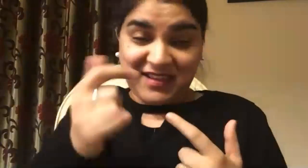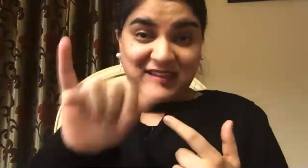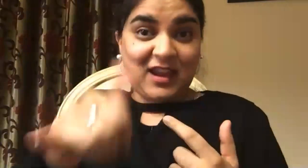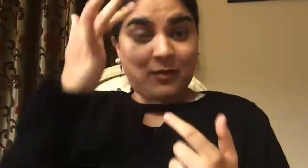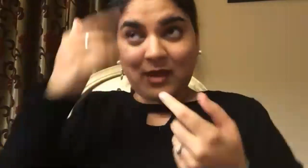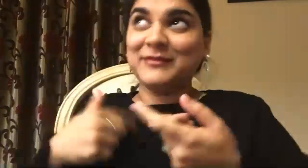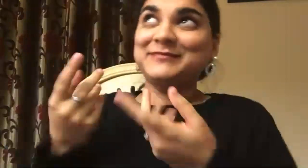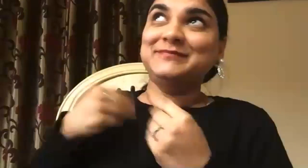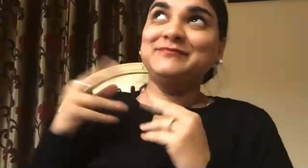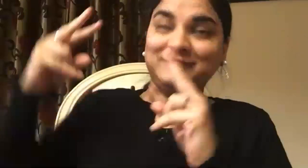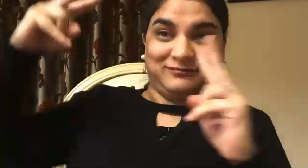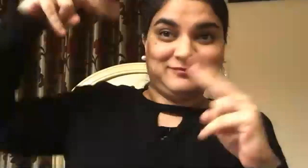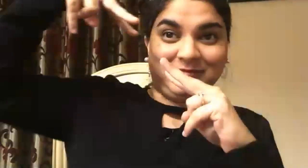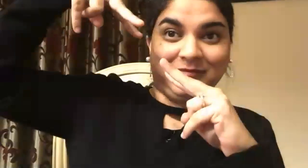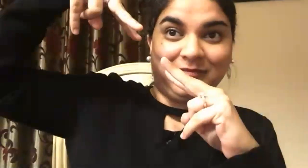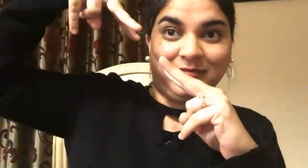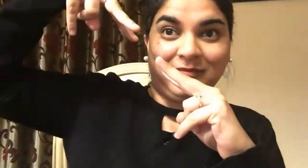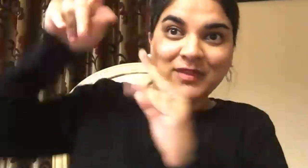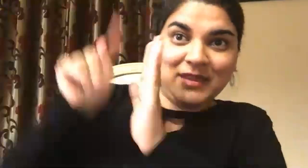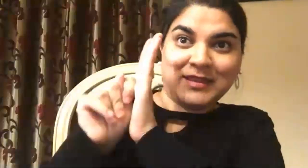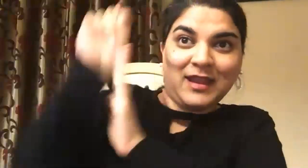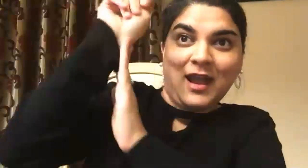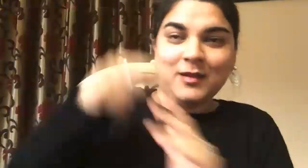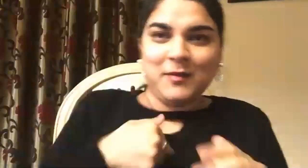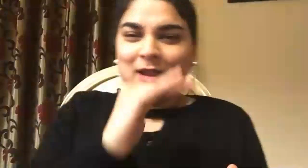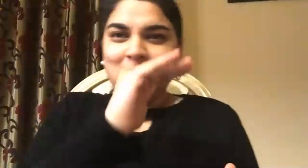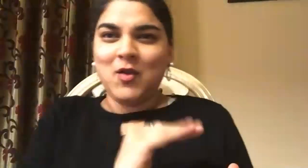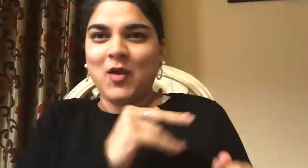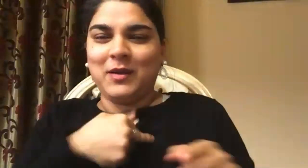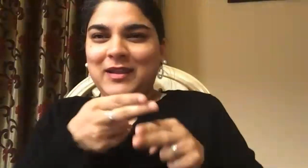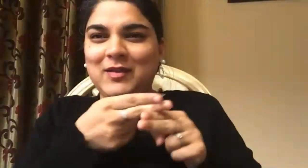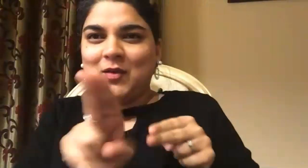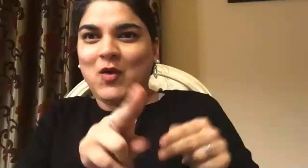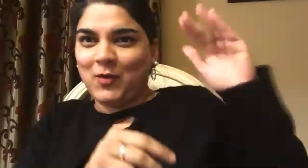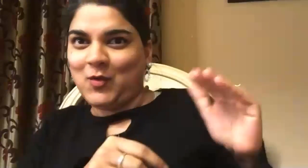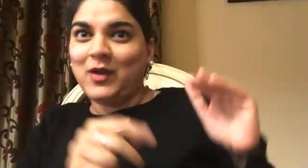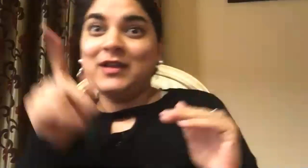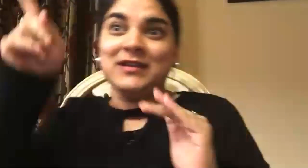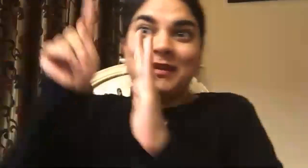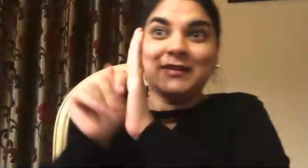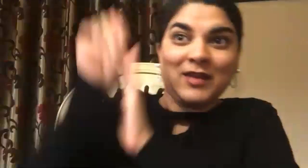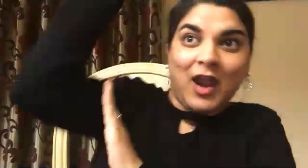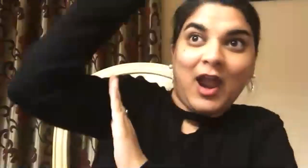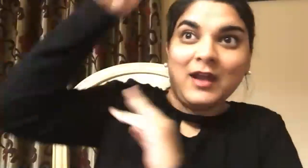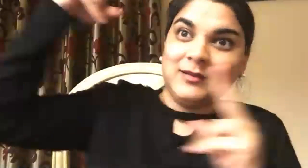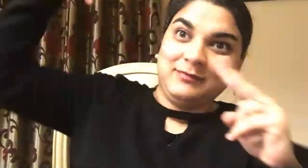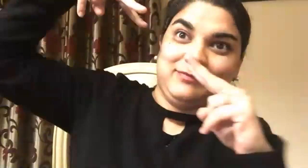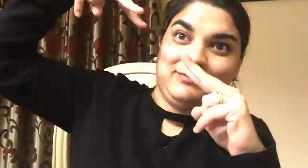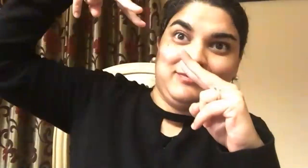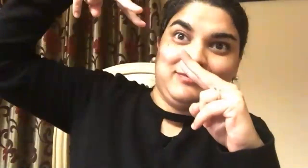His speech really helped shape my view and really made me feel good, and it really changed my life.